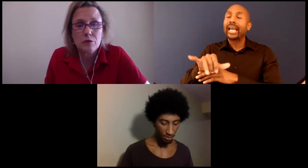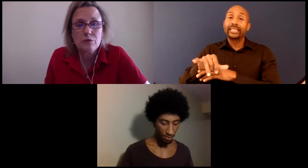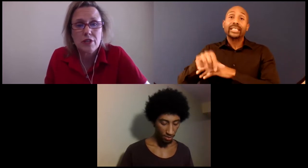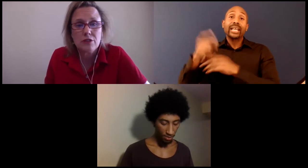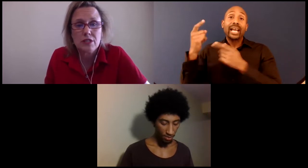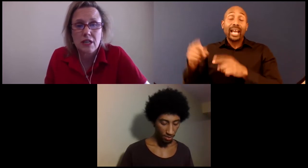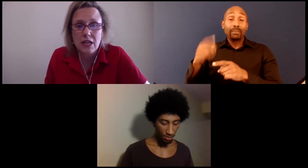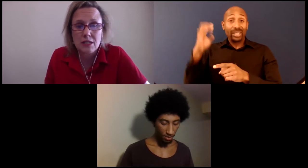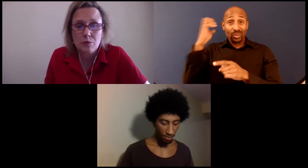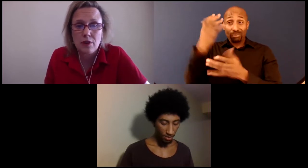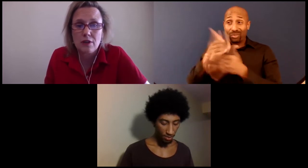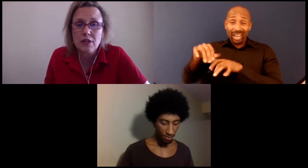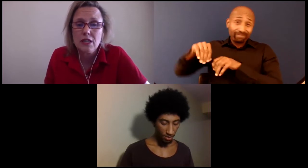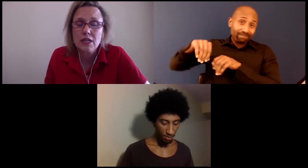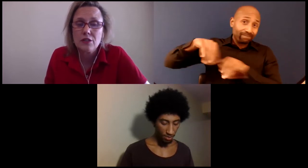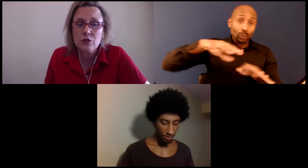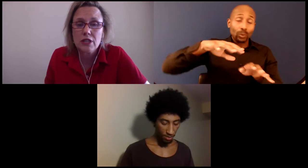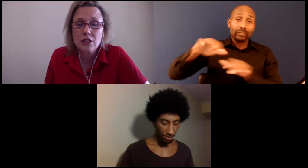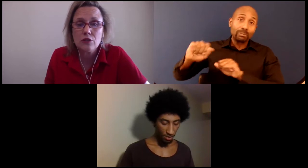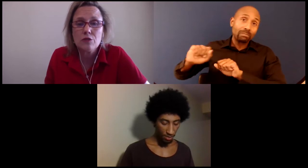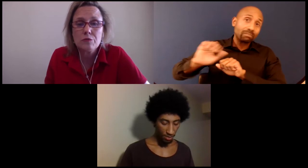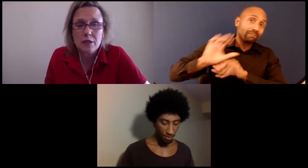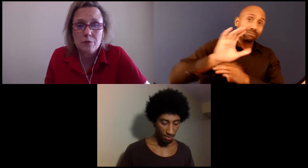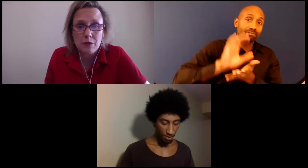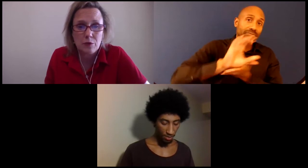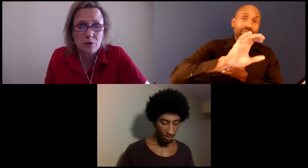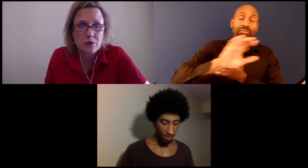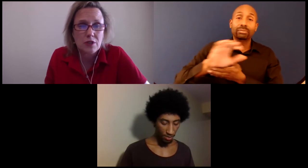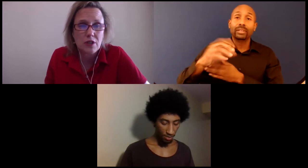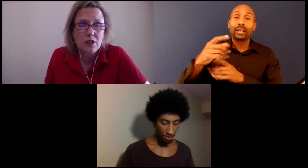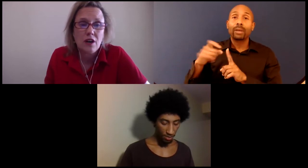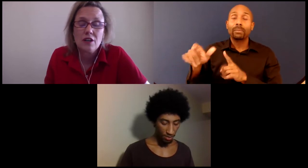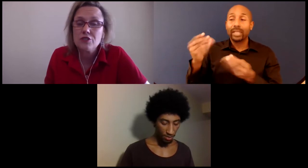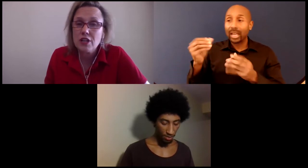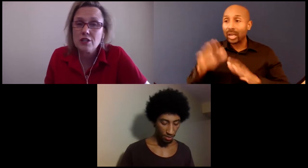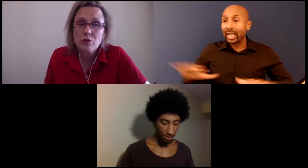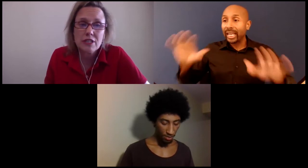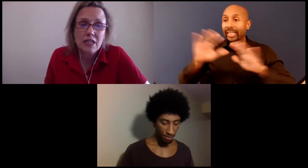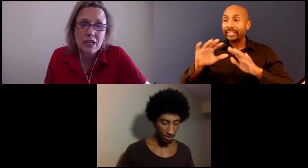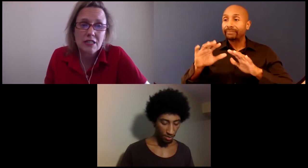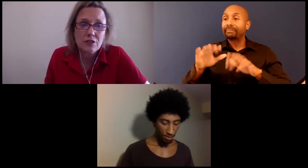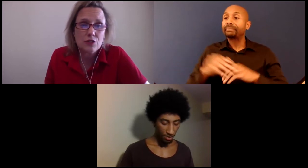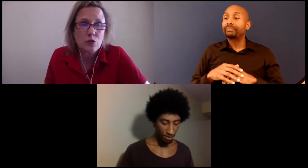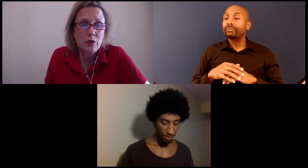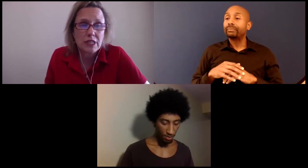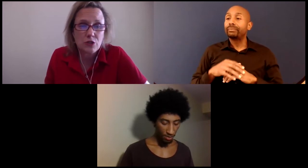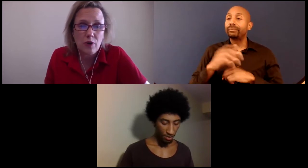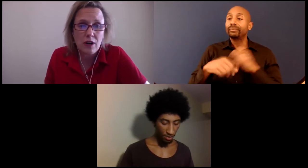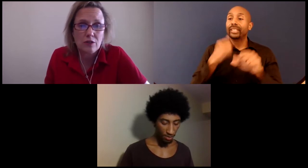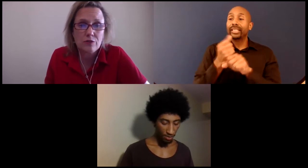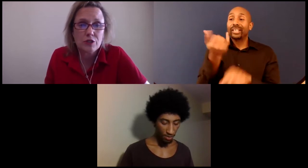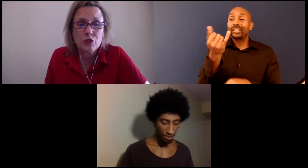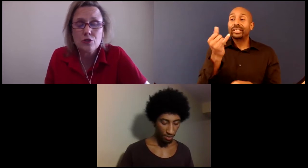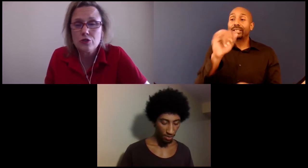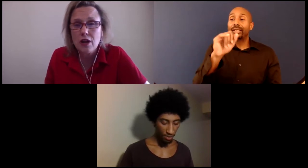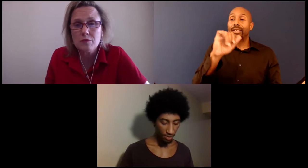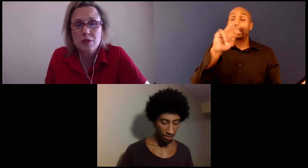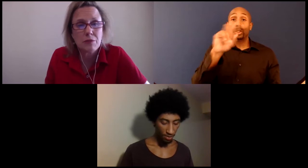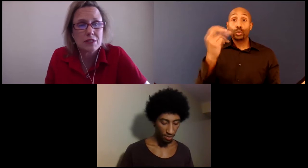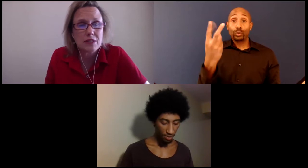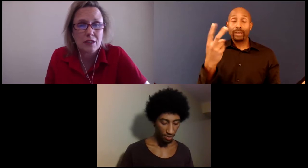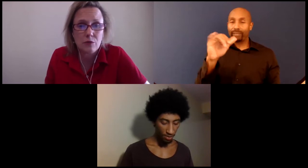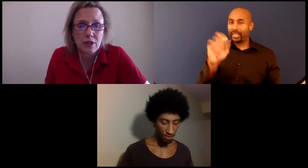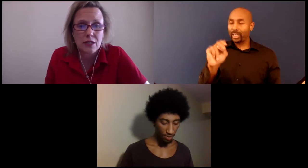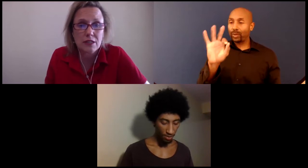have moved here in diaspora, including Lumbee peoples. On January 9th, 2012, two tribes